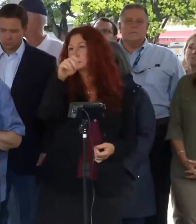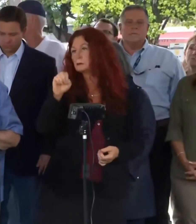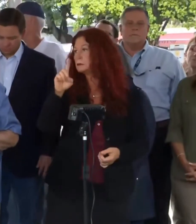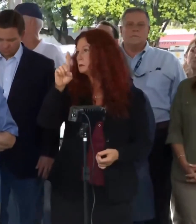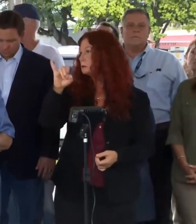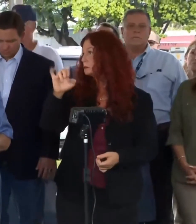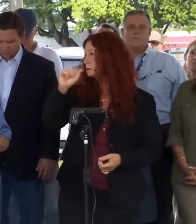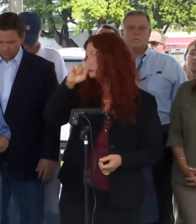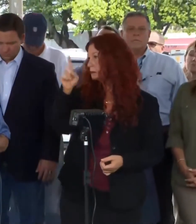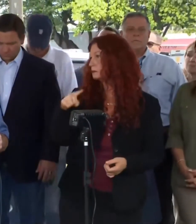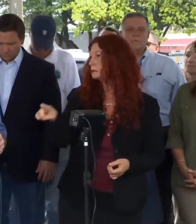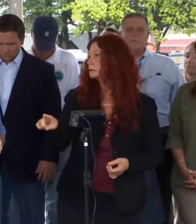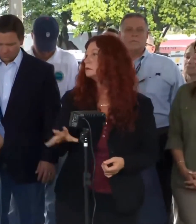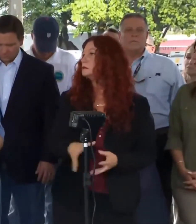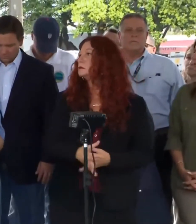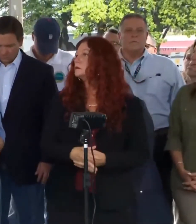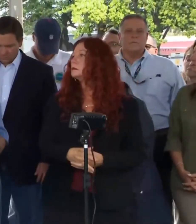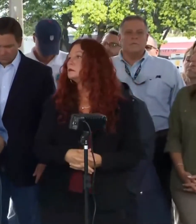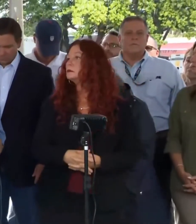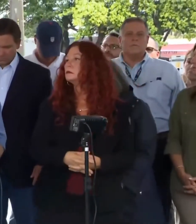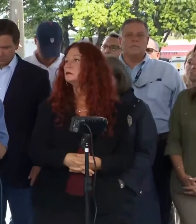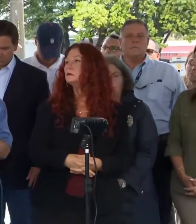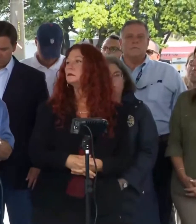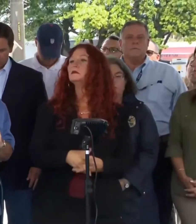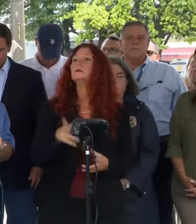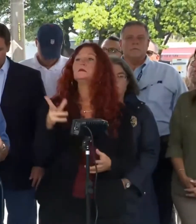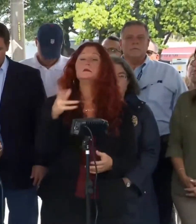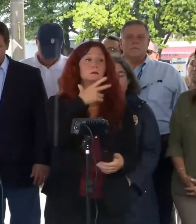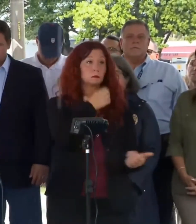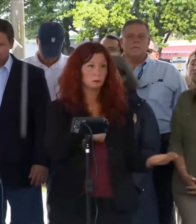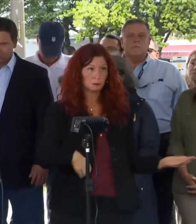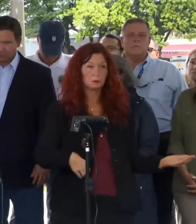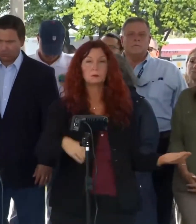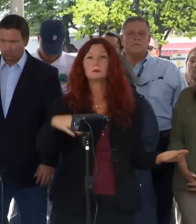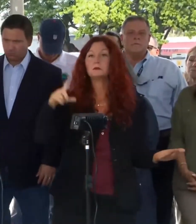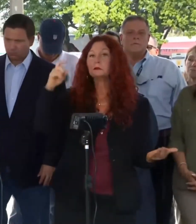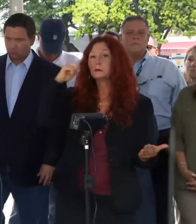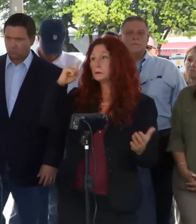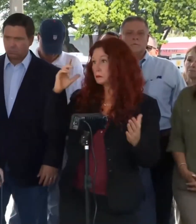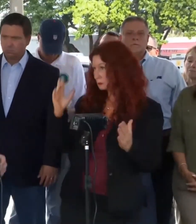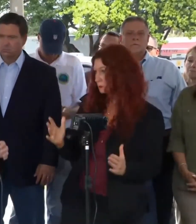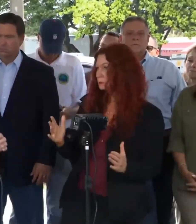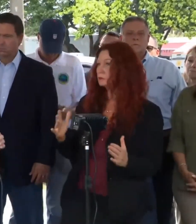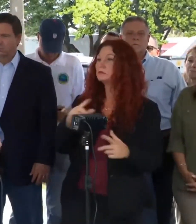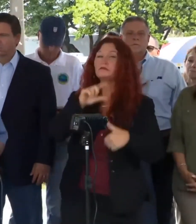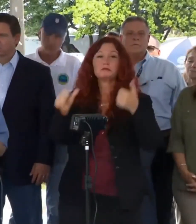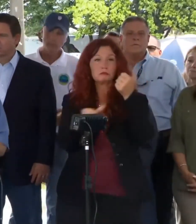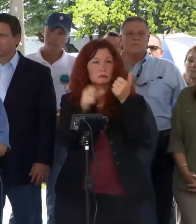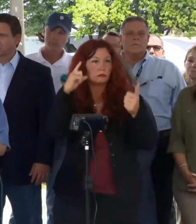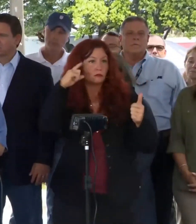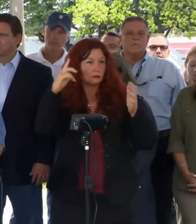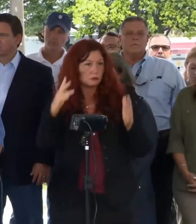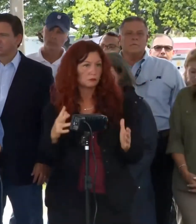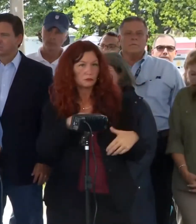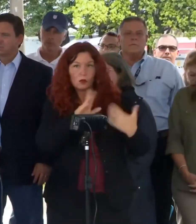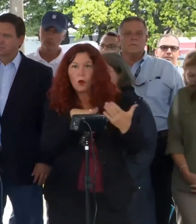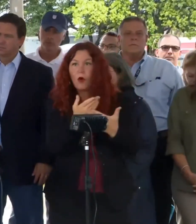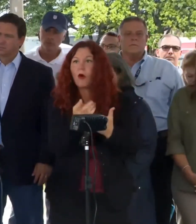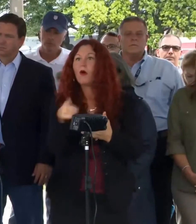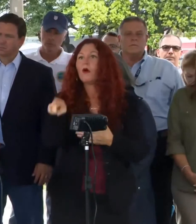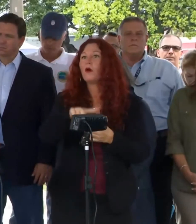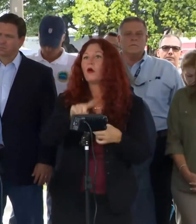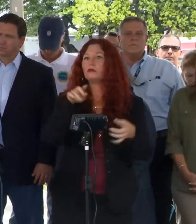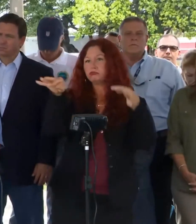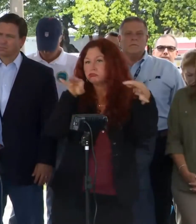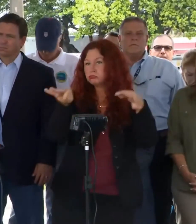Thank you, Ellis. As you all know, the mayor, governor, lieutenant governor, and all that are involved already said the